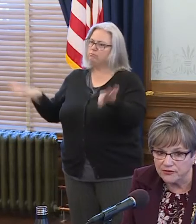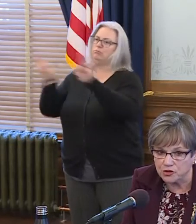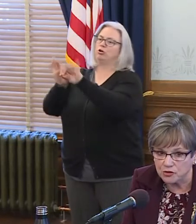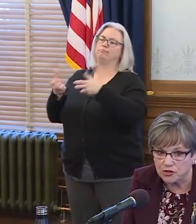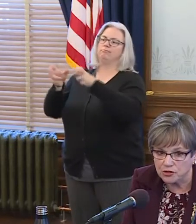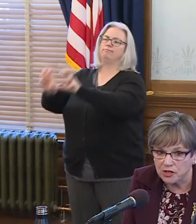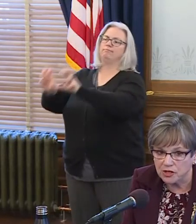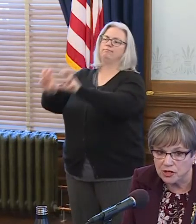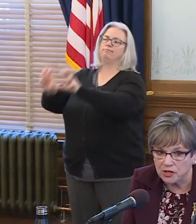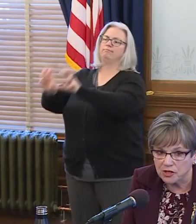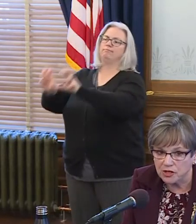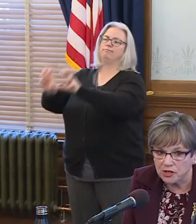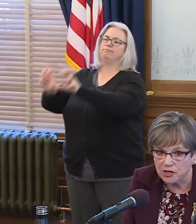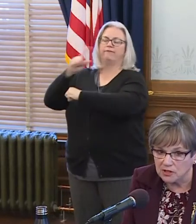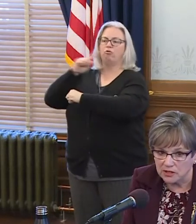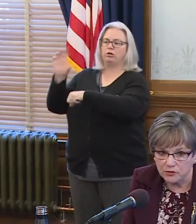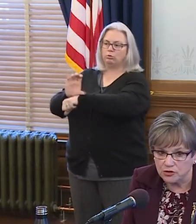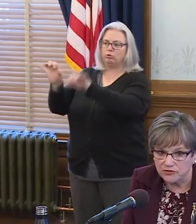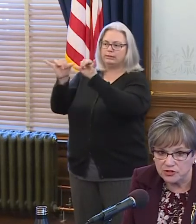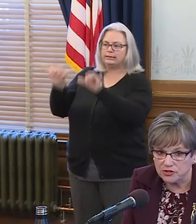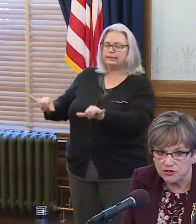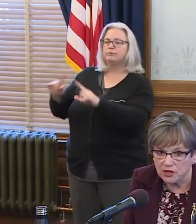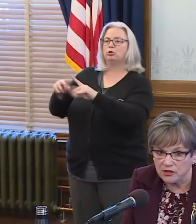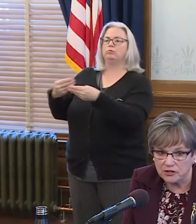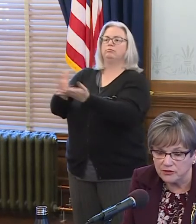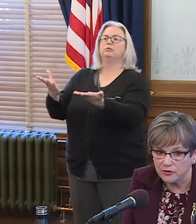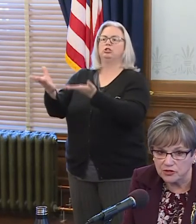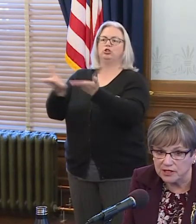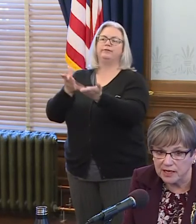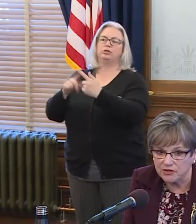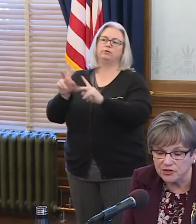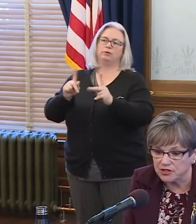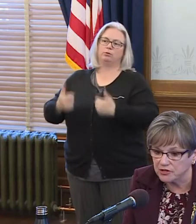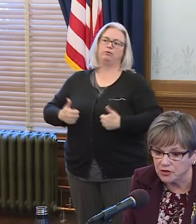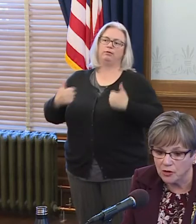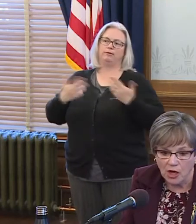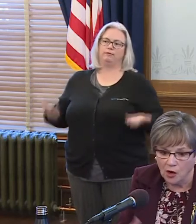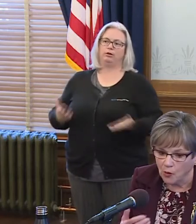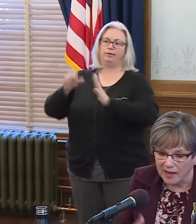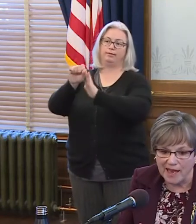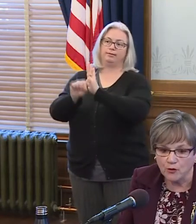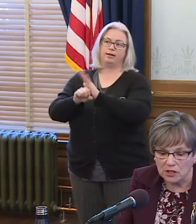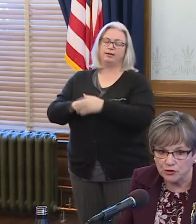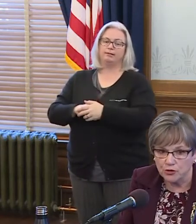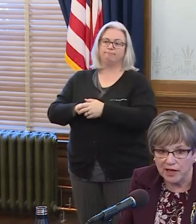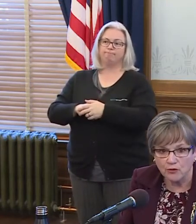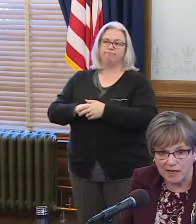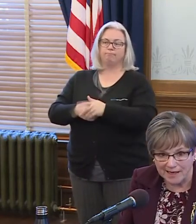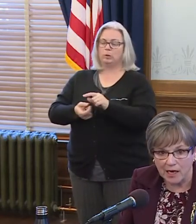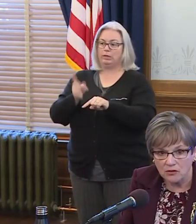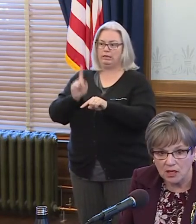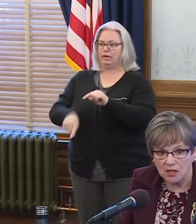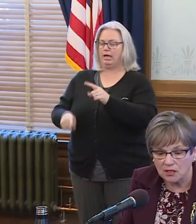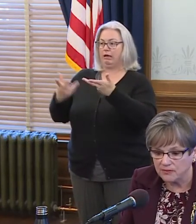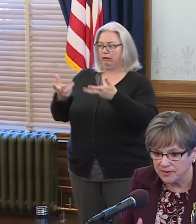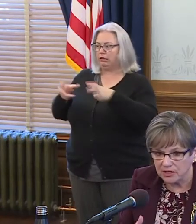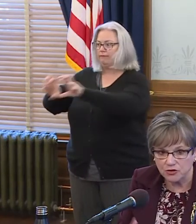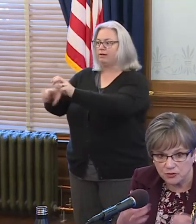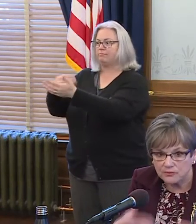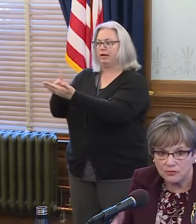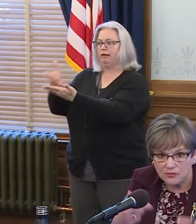our infrastructure to be able to deliver services to the folks in Kansas. And so we can't really do that right